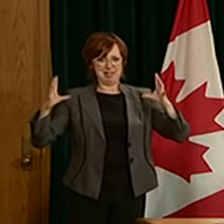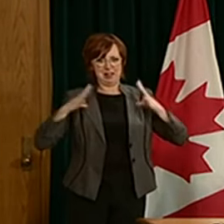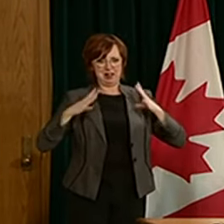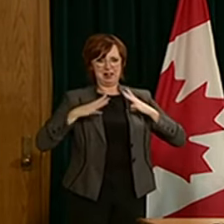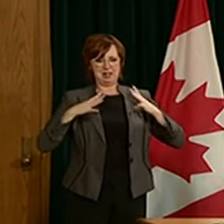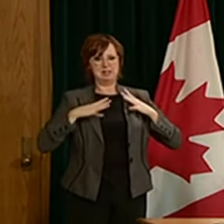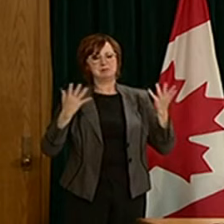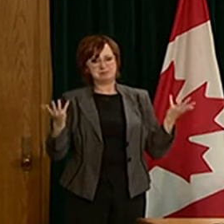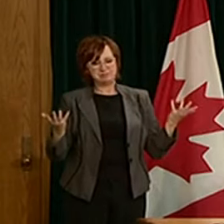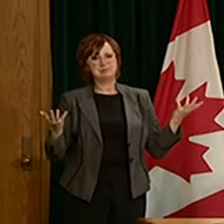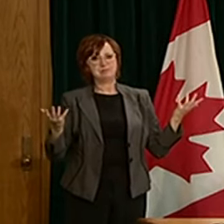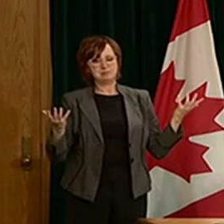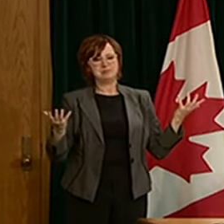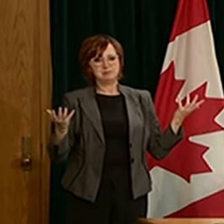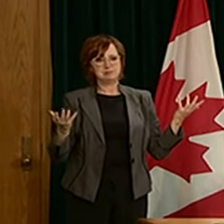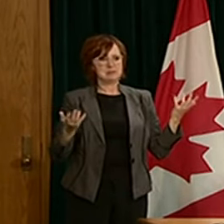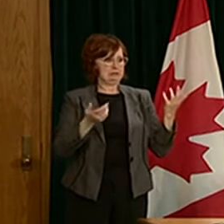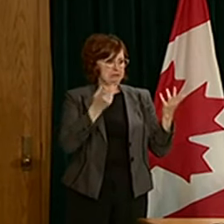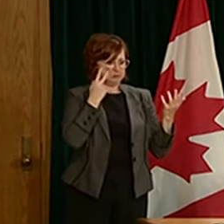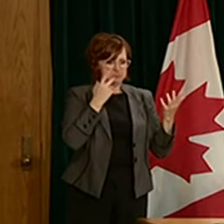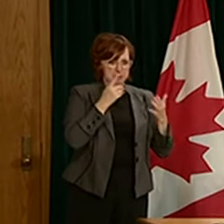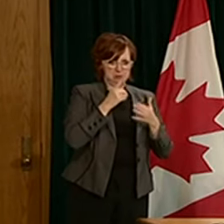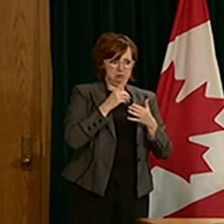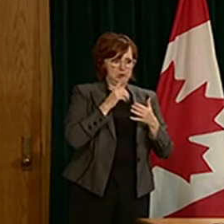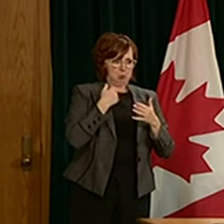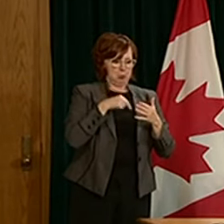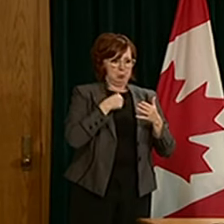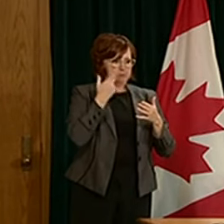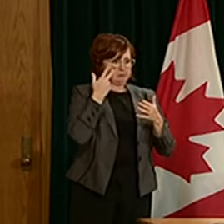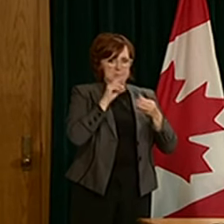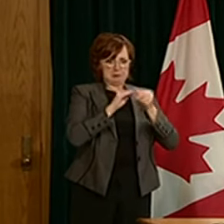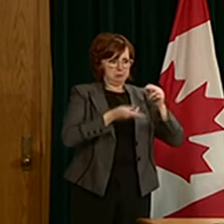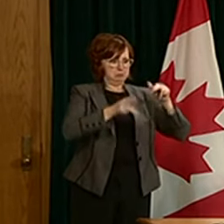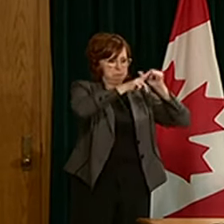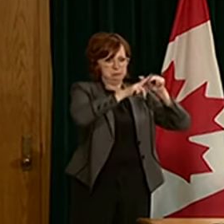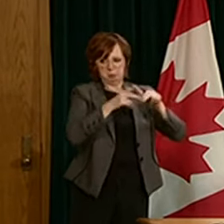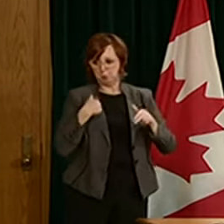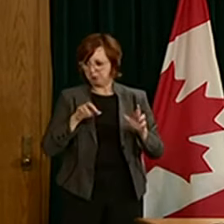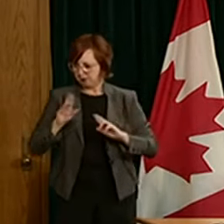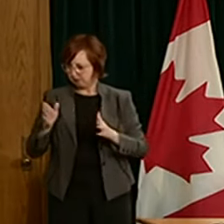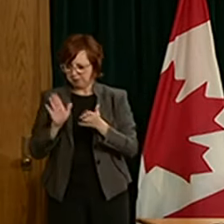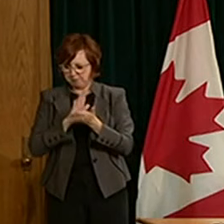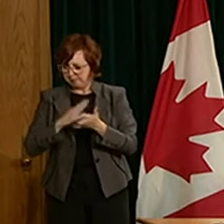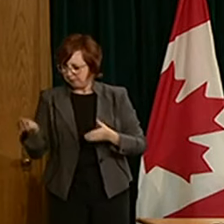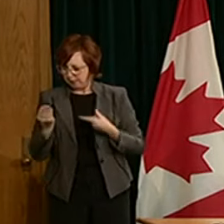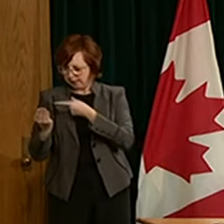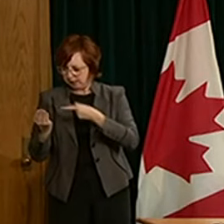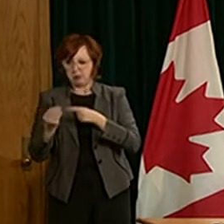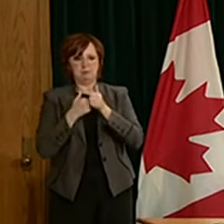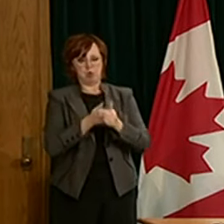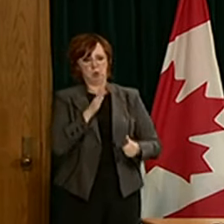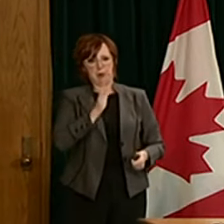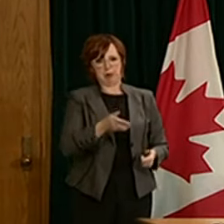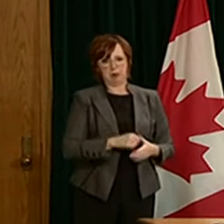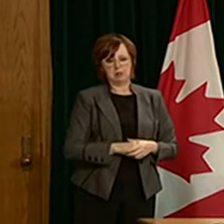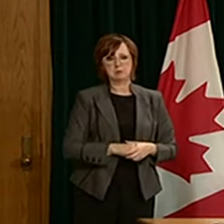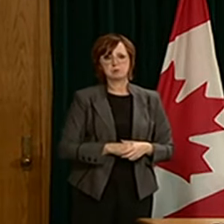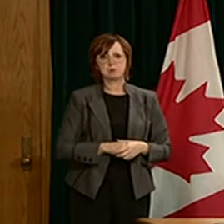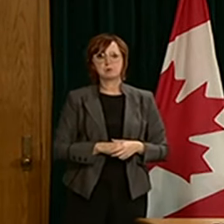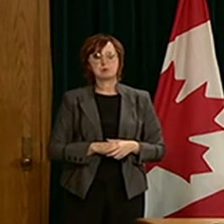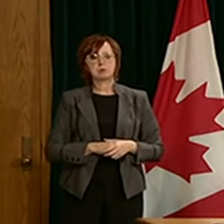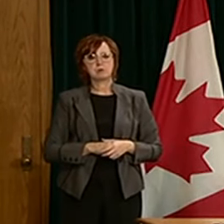also to inform what capacity we need from an acute perspective. Our offensive strategy,